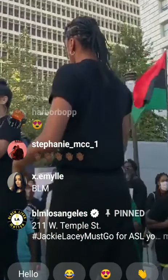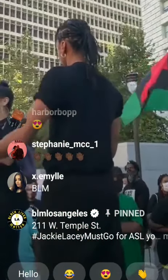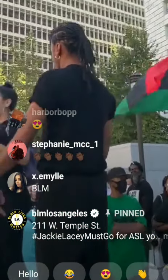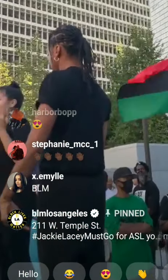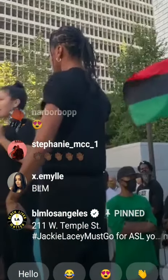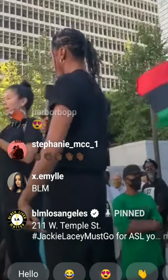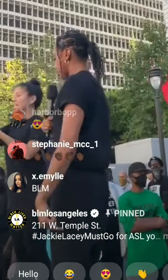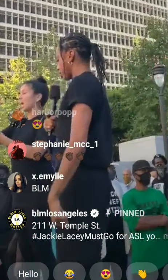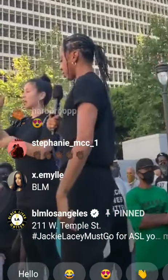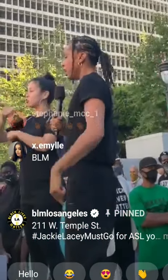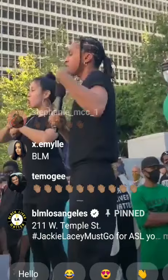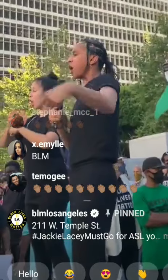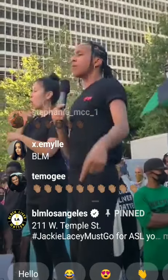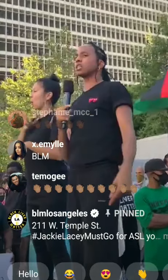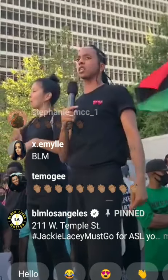And we've said this before,